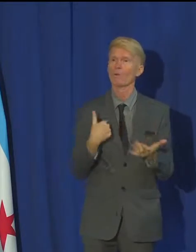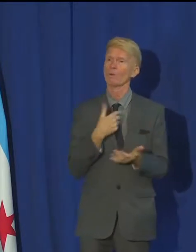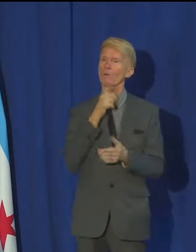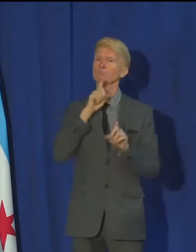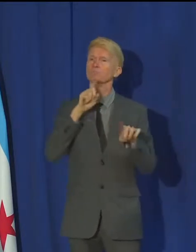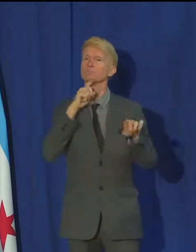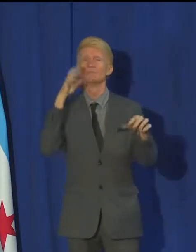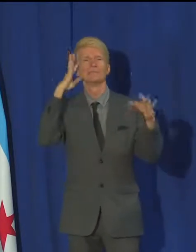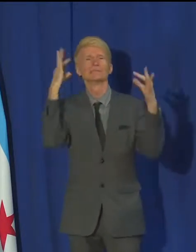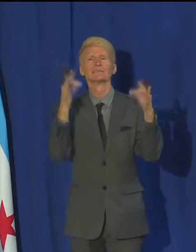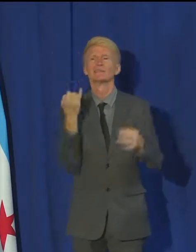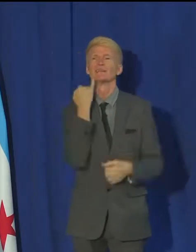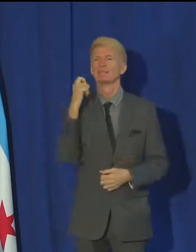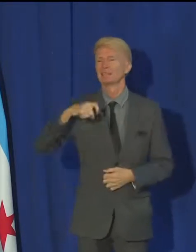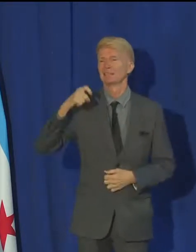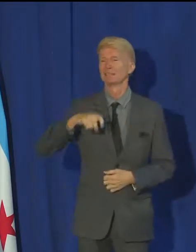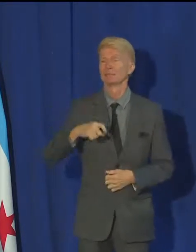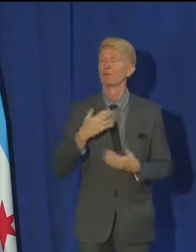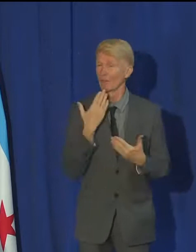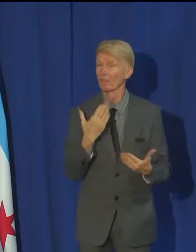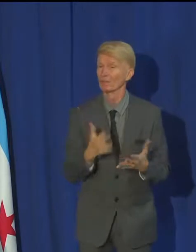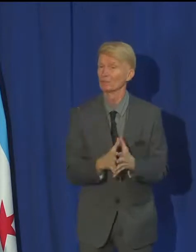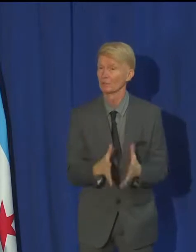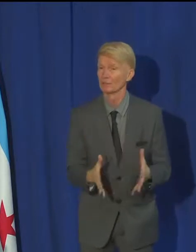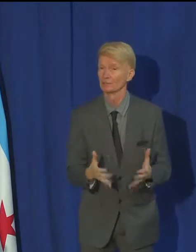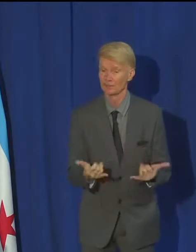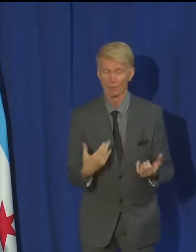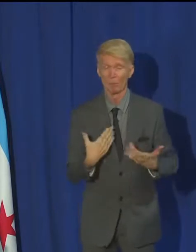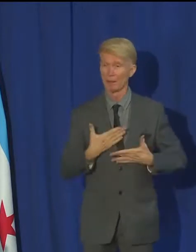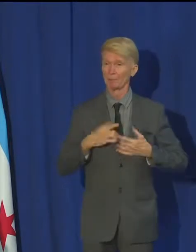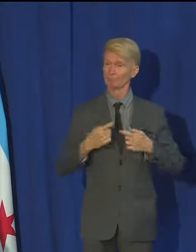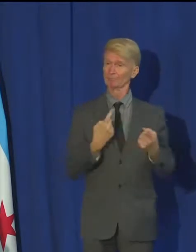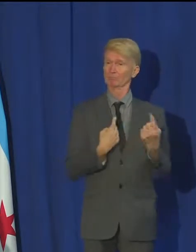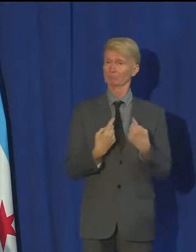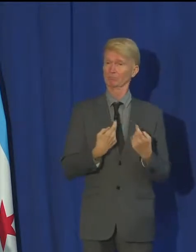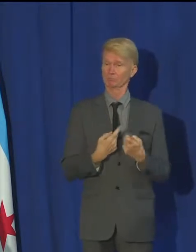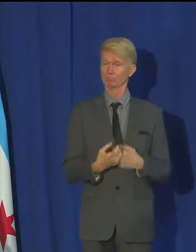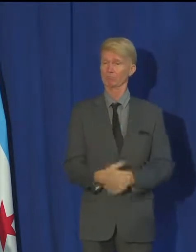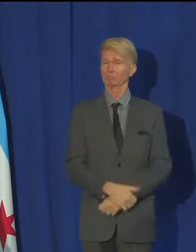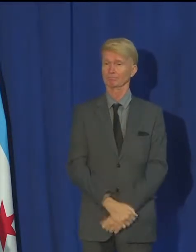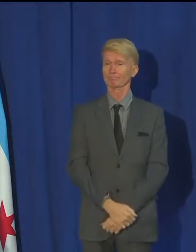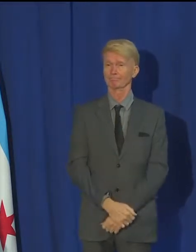ahead. Thanks very much. I'm happy to take questions.